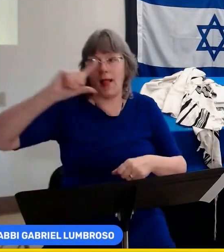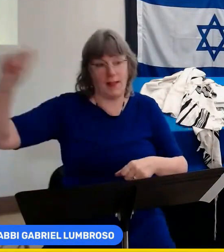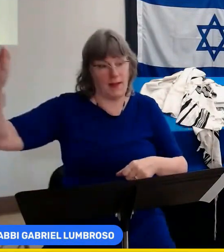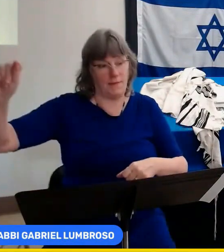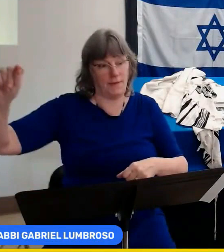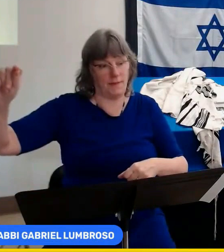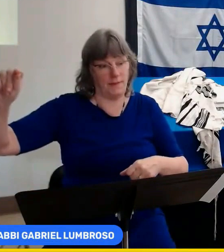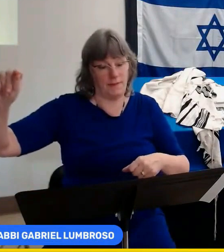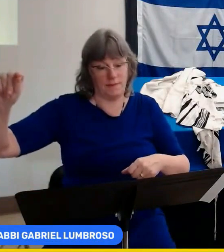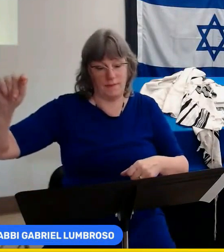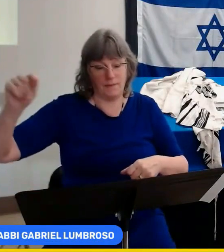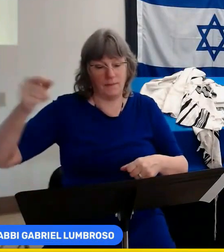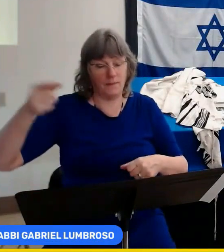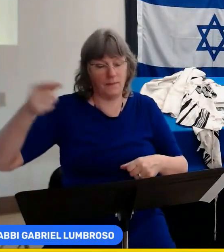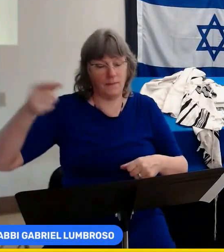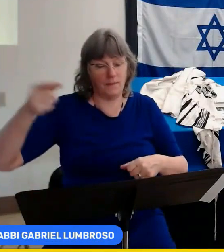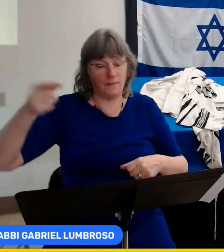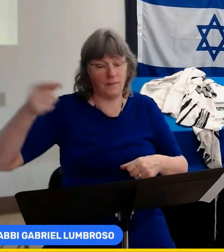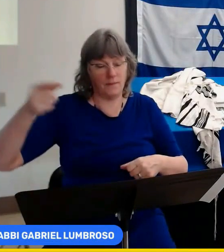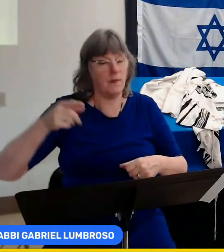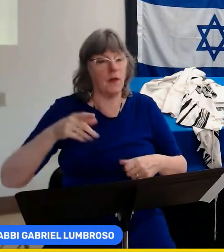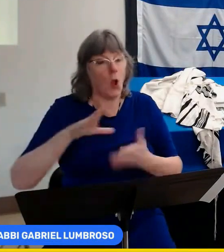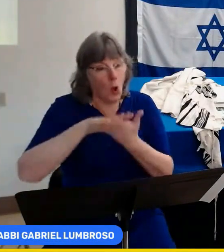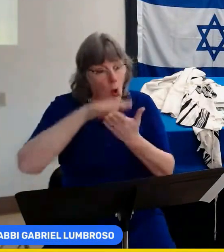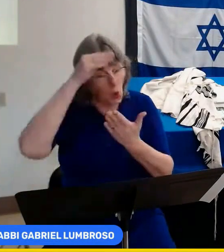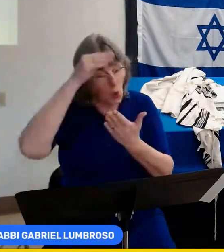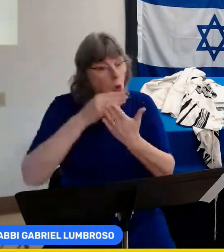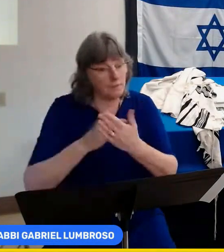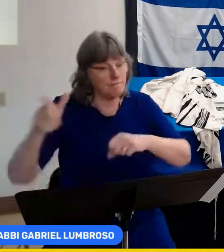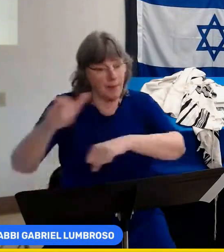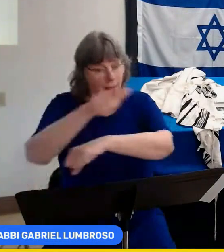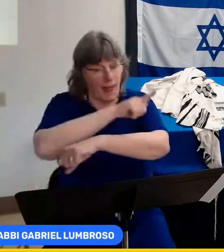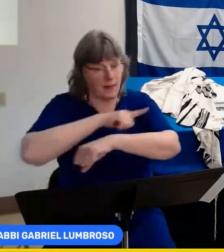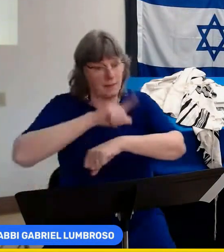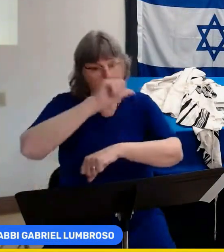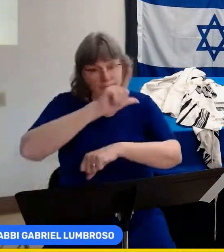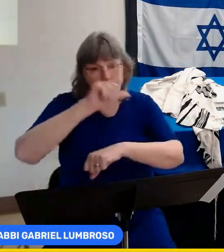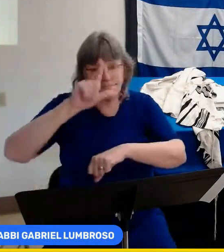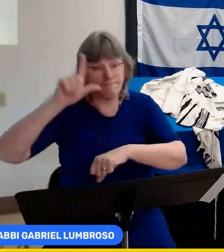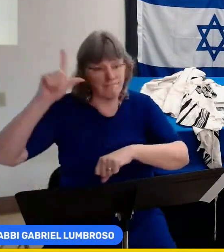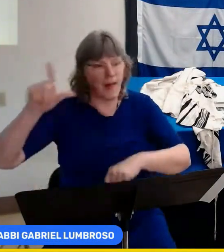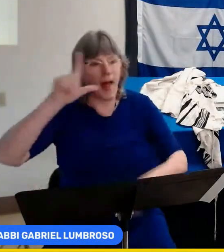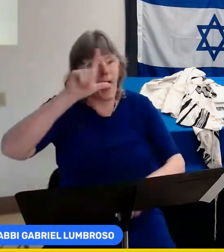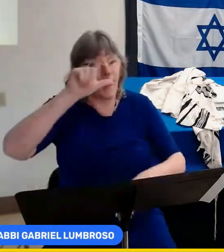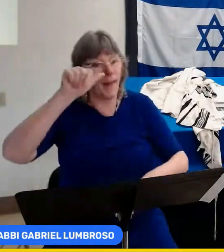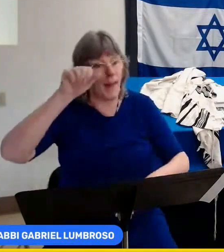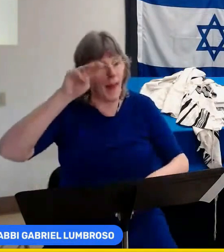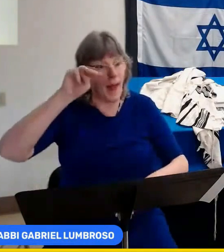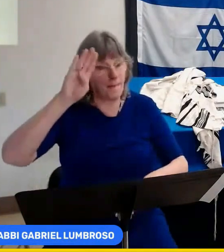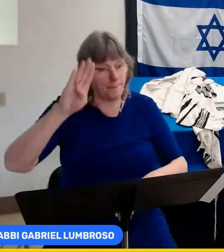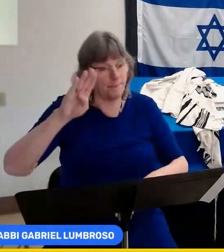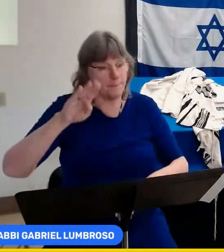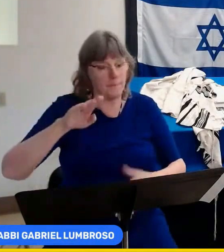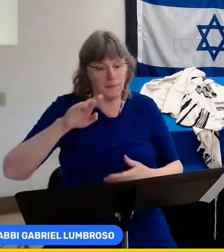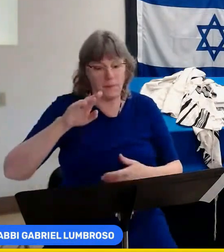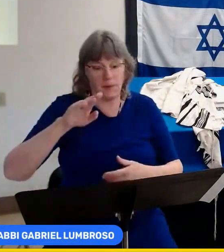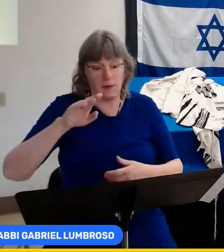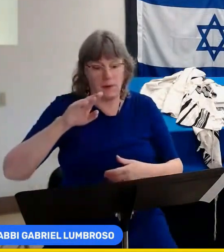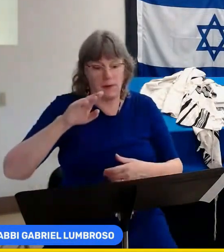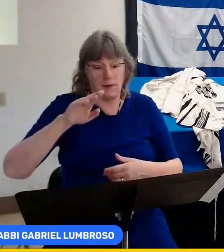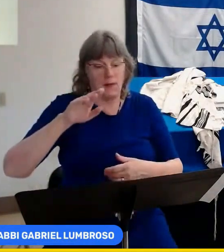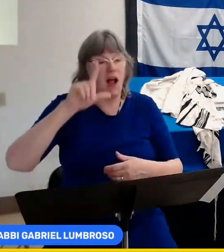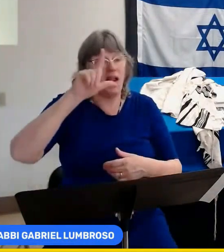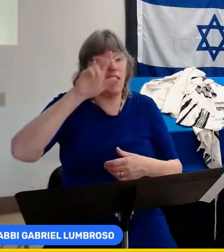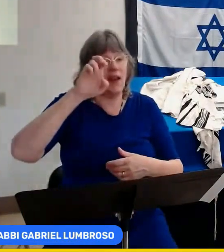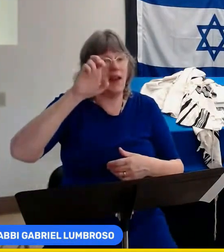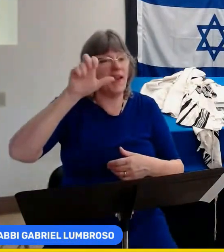land. Make it easy to remember. Lamb, leave, learn, land. So that's what Moshe taught, okay? So first, we have redemption